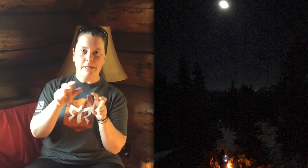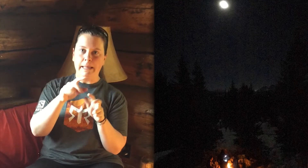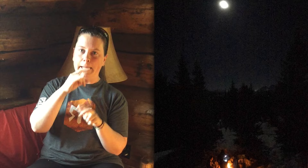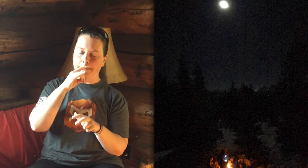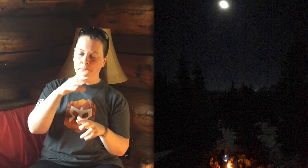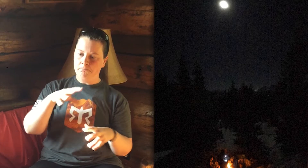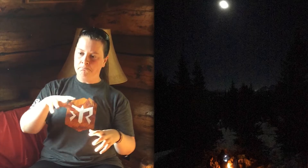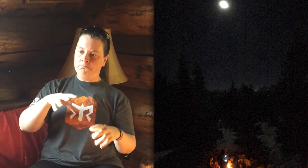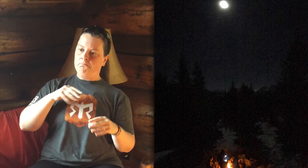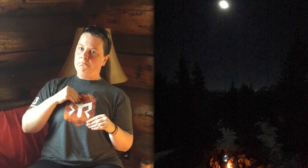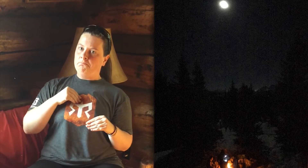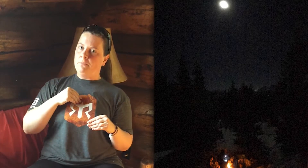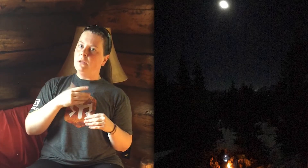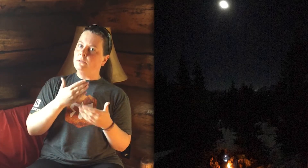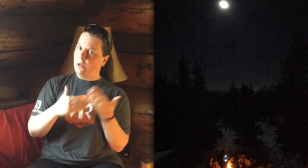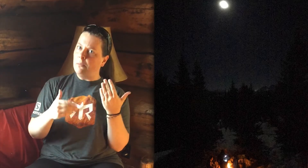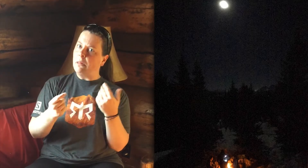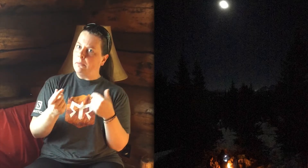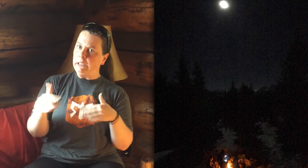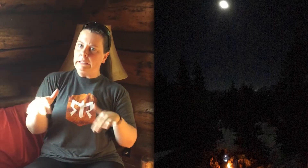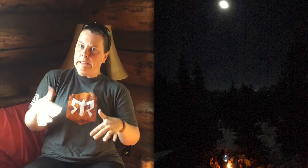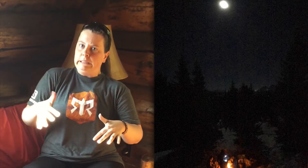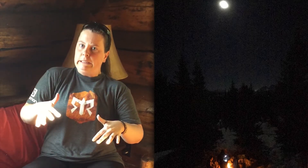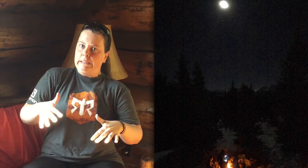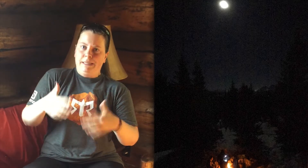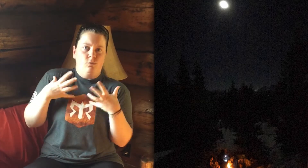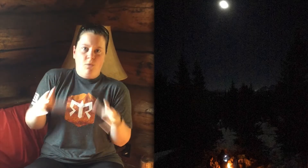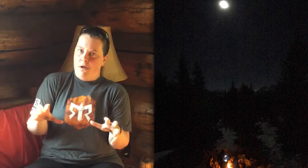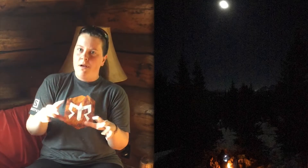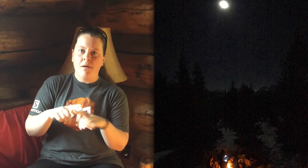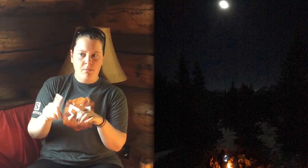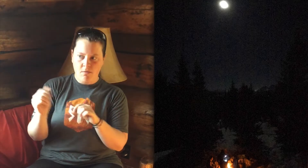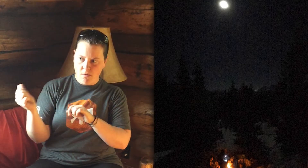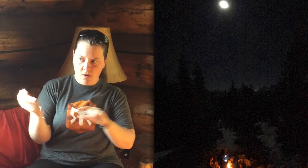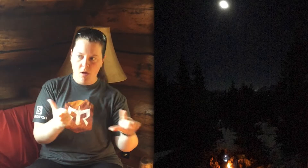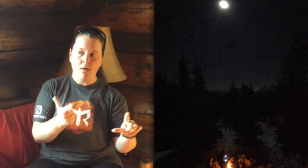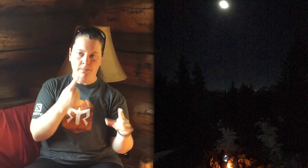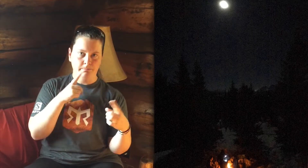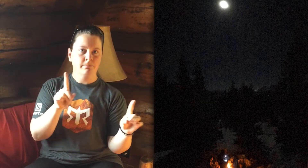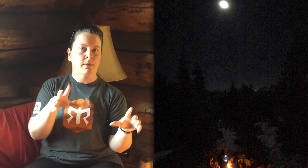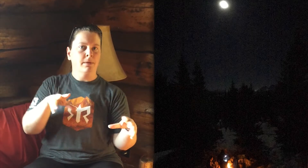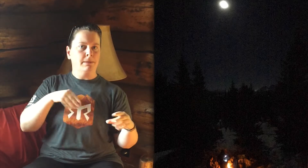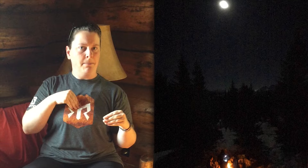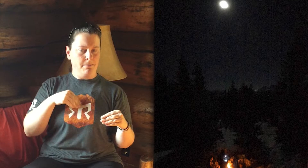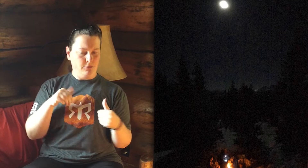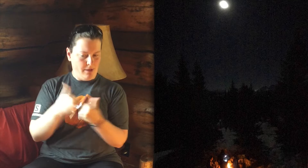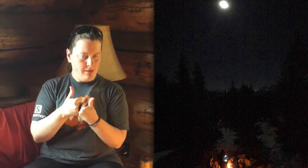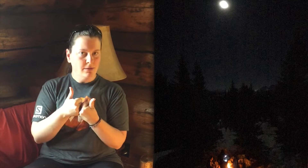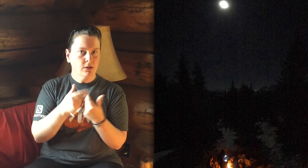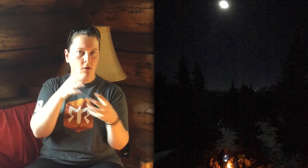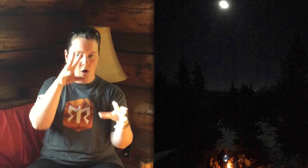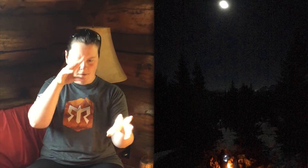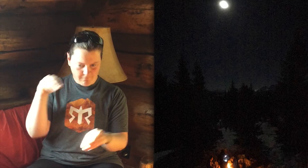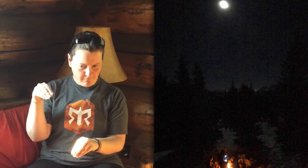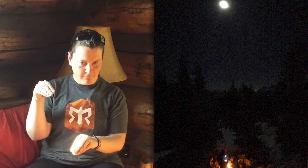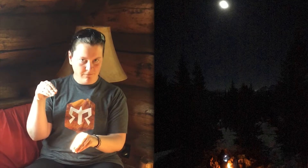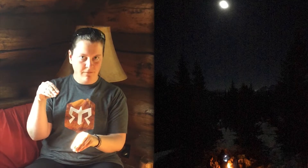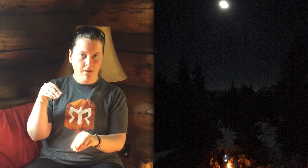moon. The kids took the challenge. A few, of course, were a little bit anxious and didn't want to, but they accepted the challenge, turned out